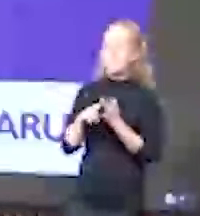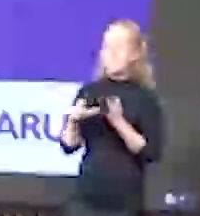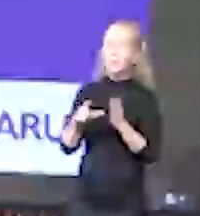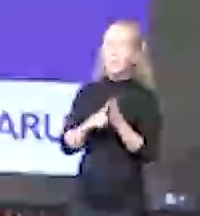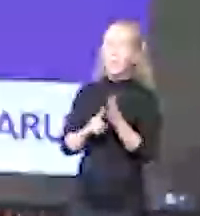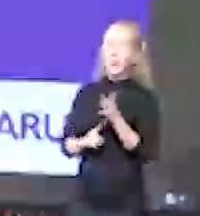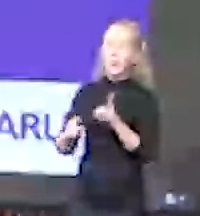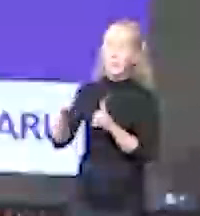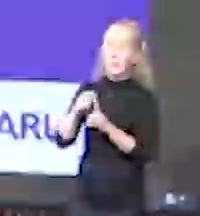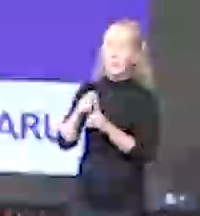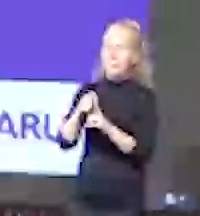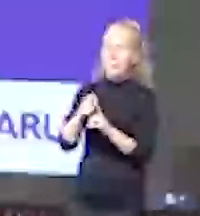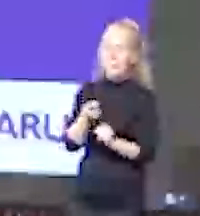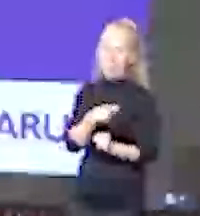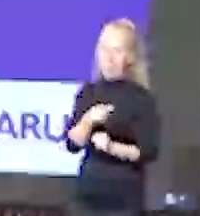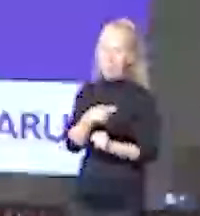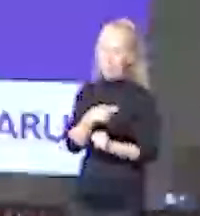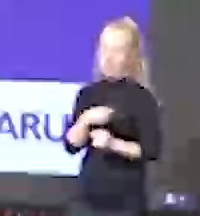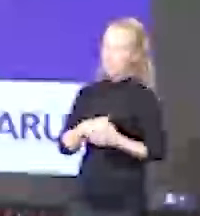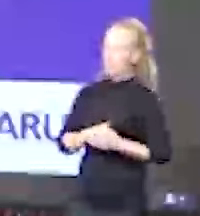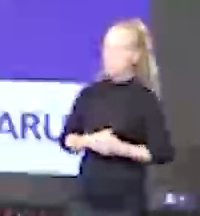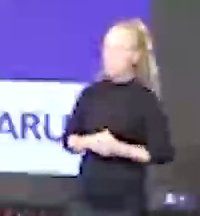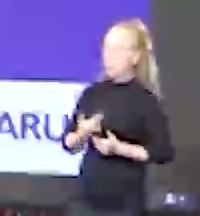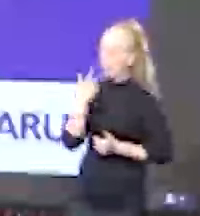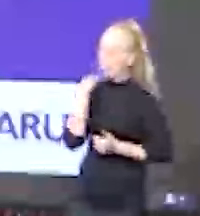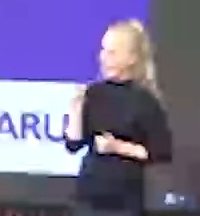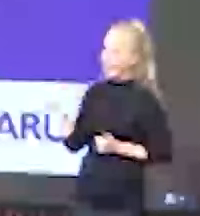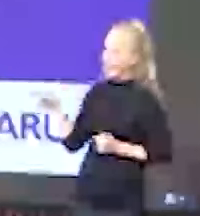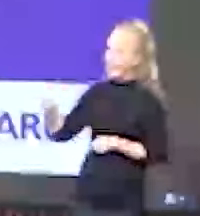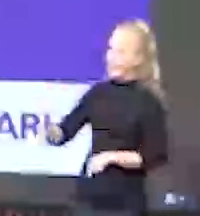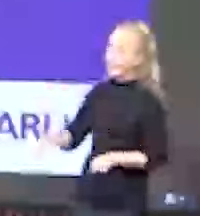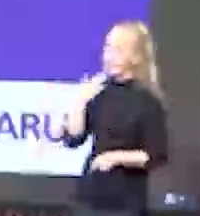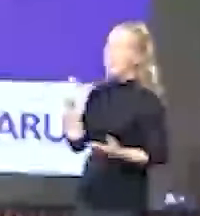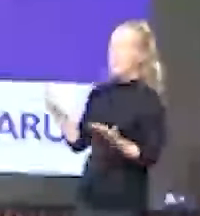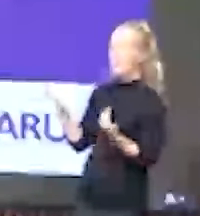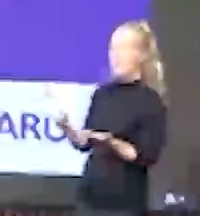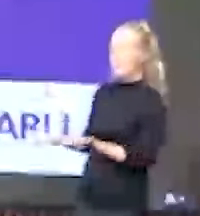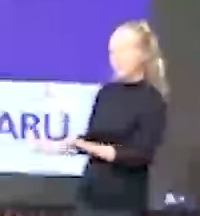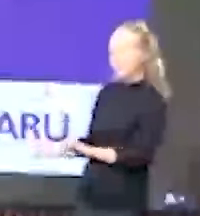Labor side of politics. So we're very lucky to have him here today. If you could please welcome Ryan Batchelor.